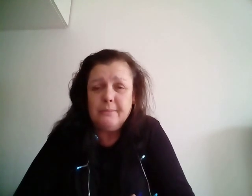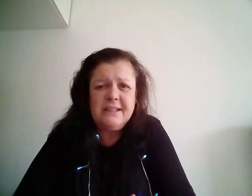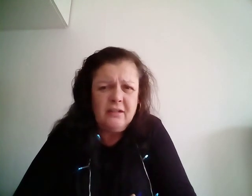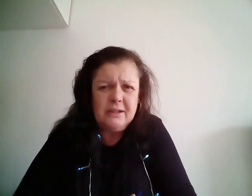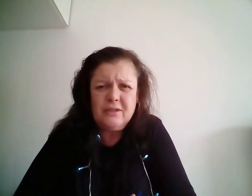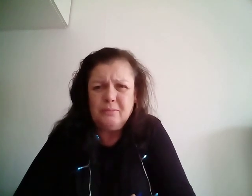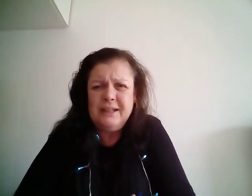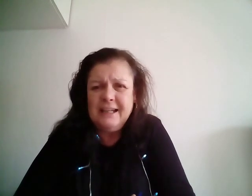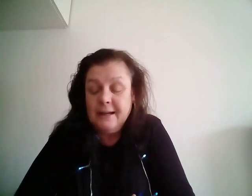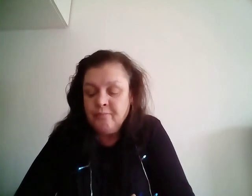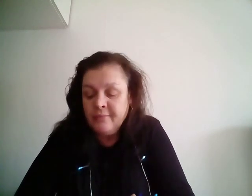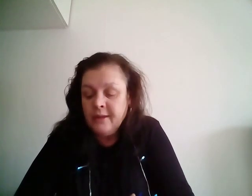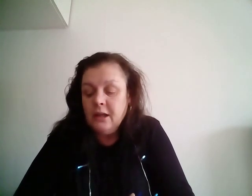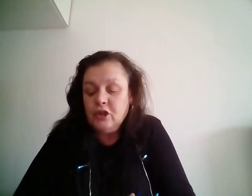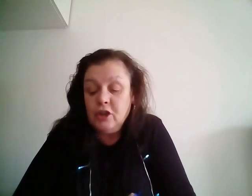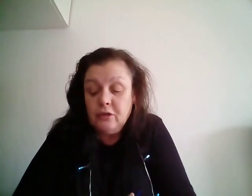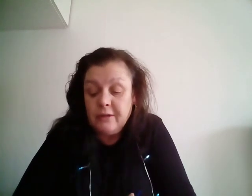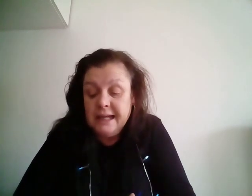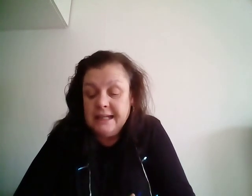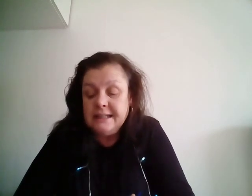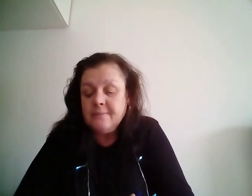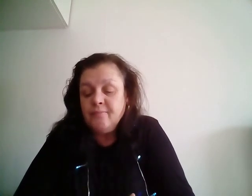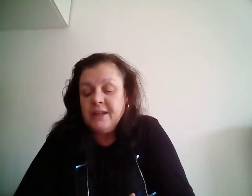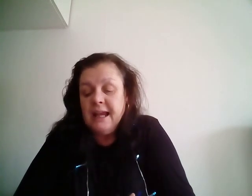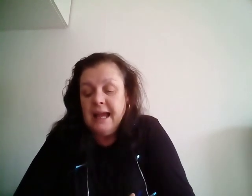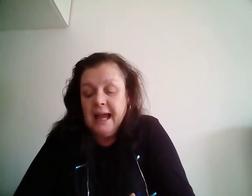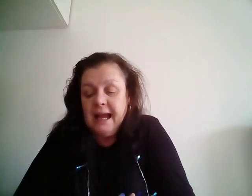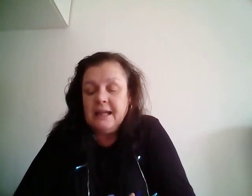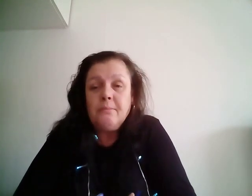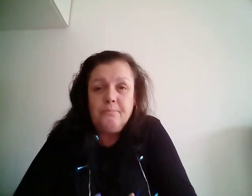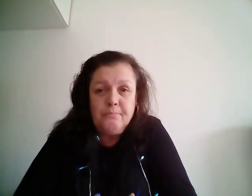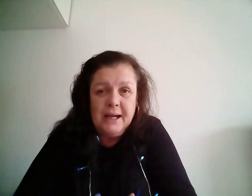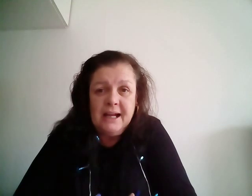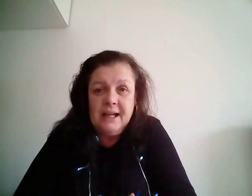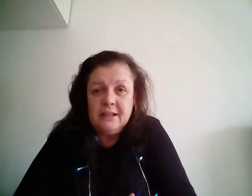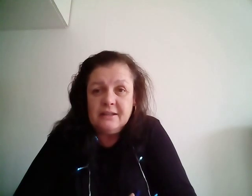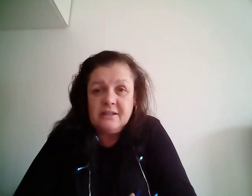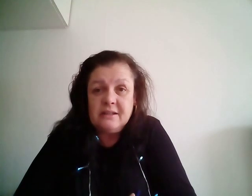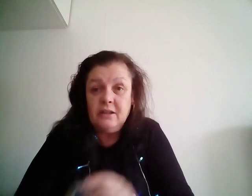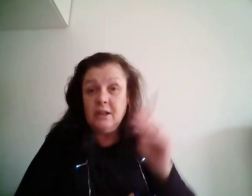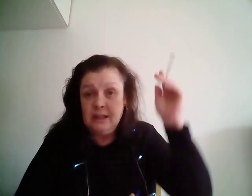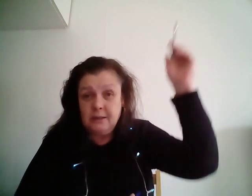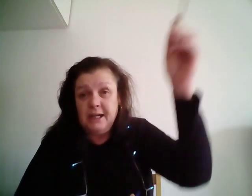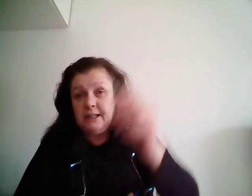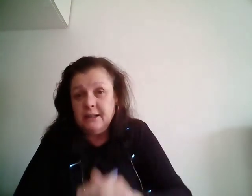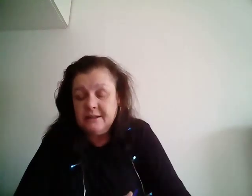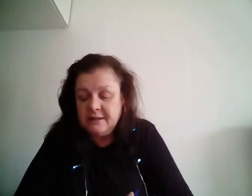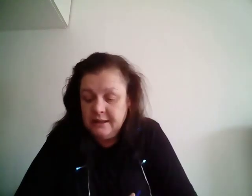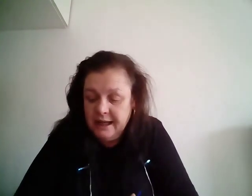babies, sorry, I'm stumbling here, should read a pilot, you know, like a pilot,